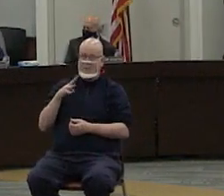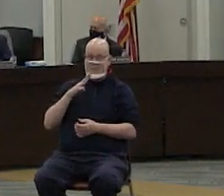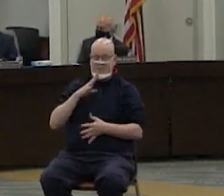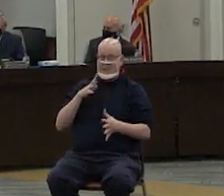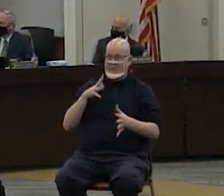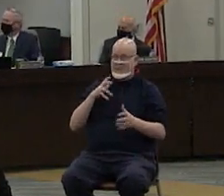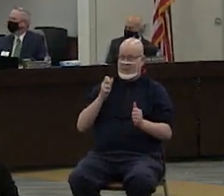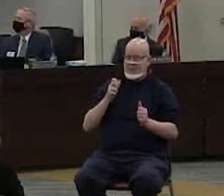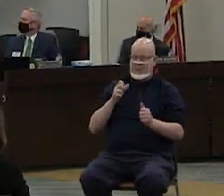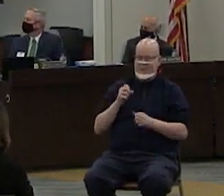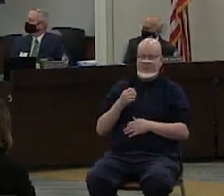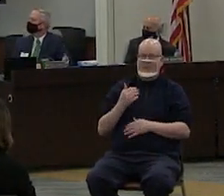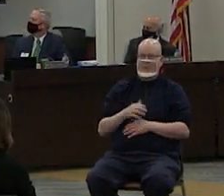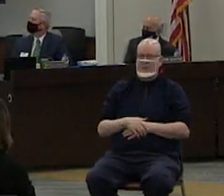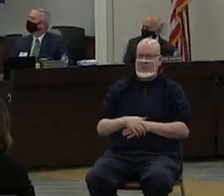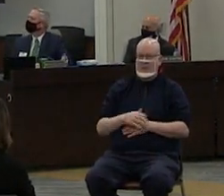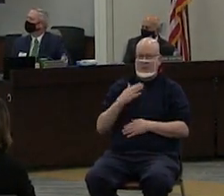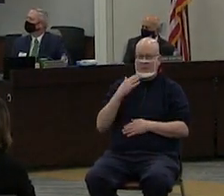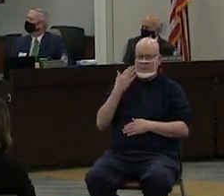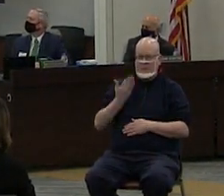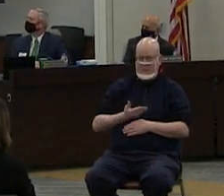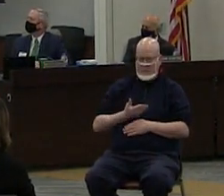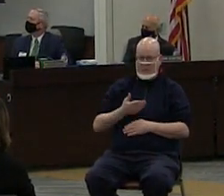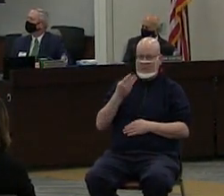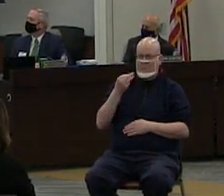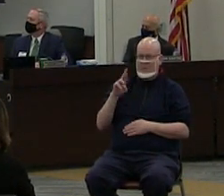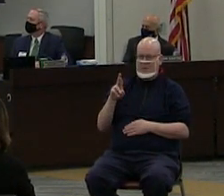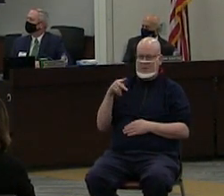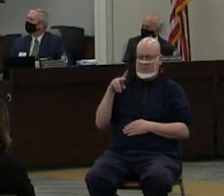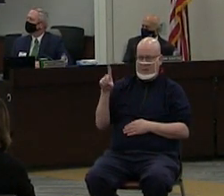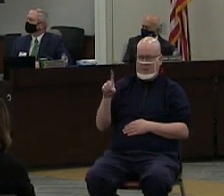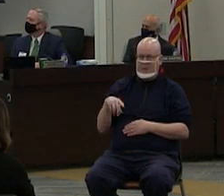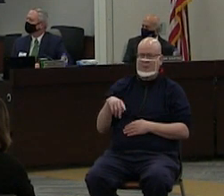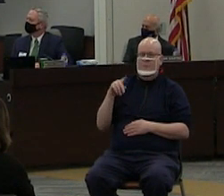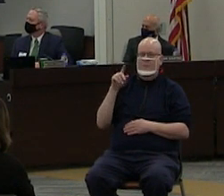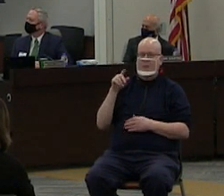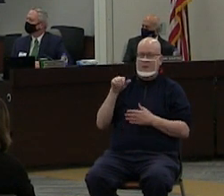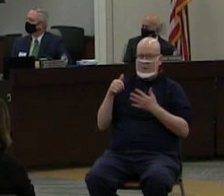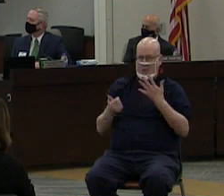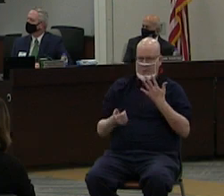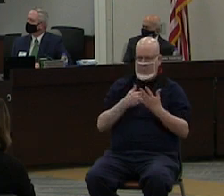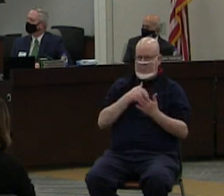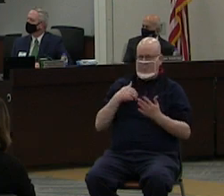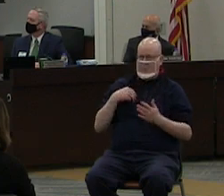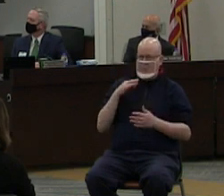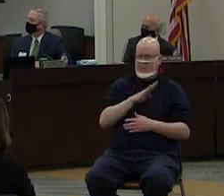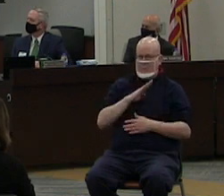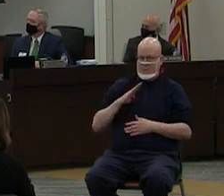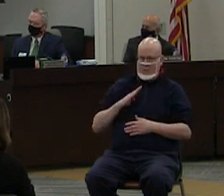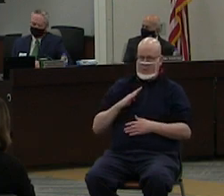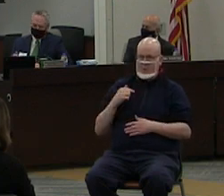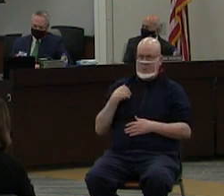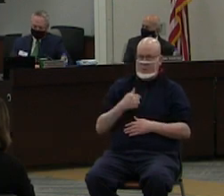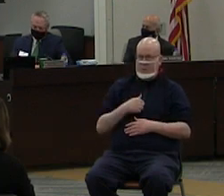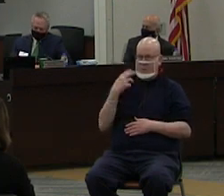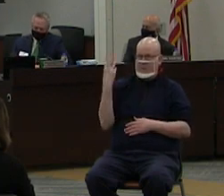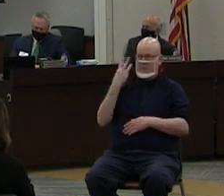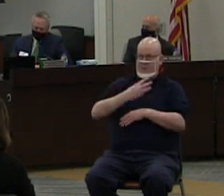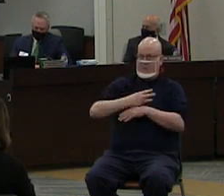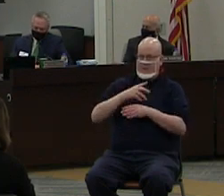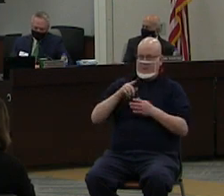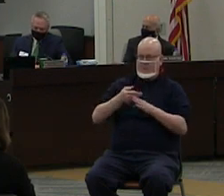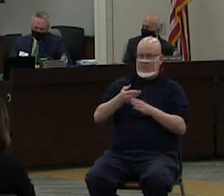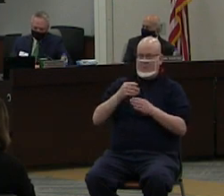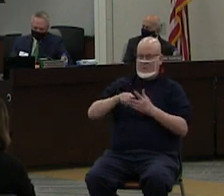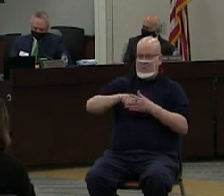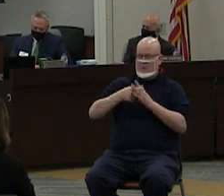that. Good evening, President Todd, Vice President Hopper, board members, Dr. Marty, and Mrs. Stover. We are some 6 days away from the start of the second